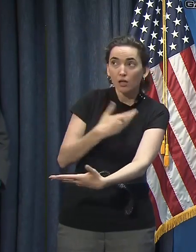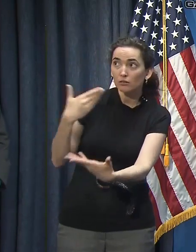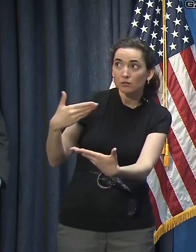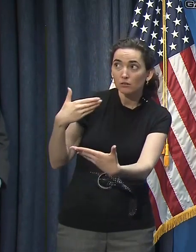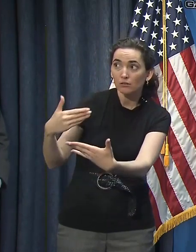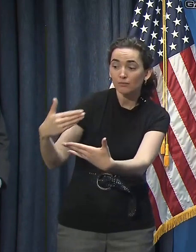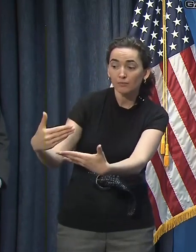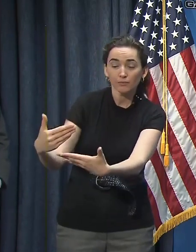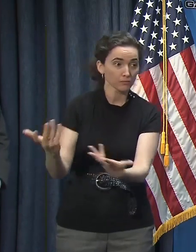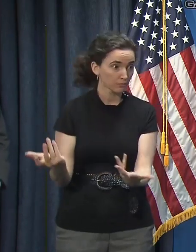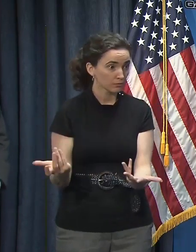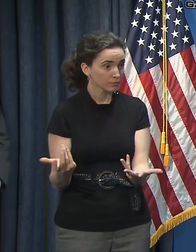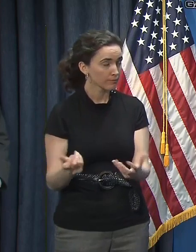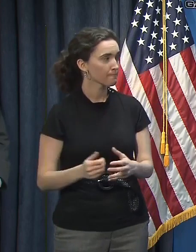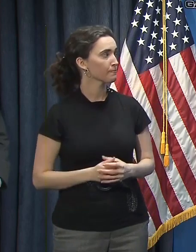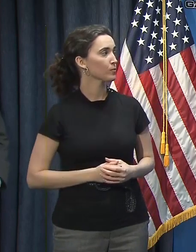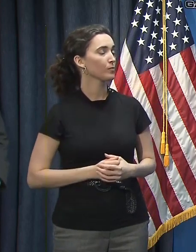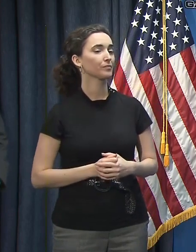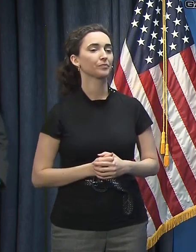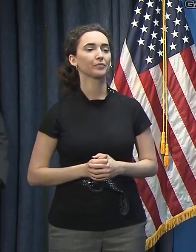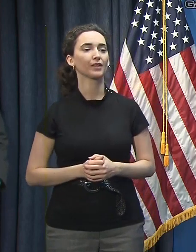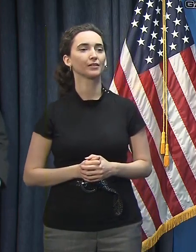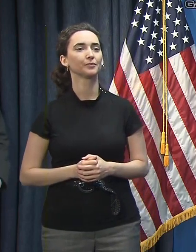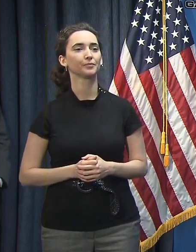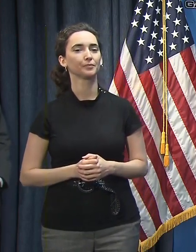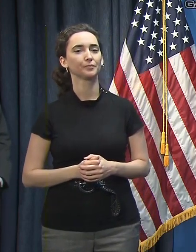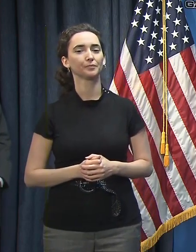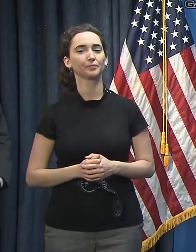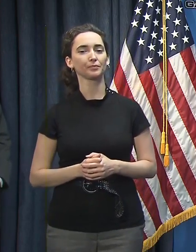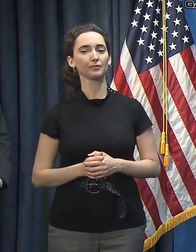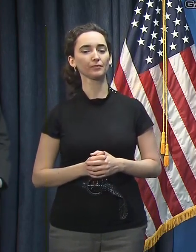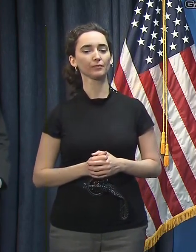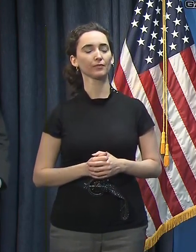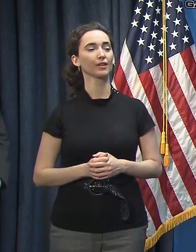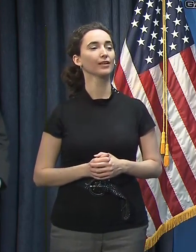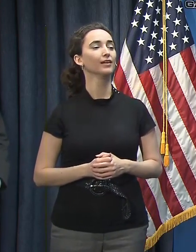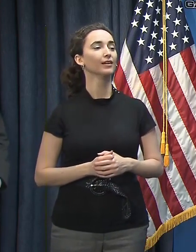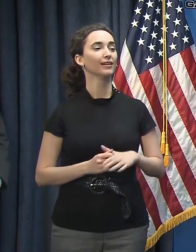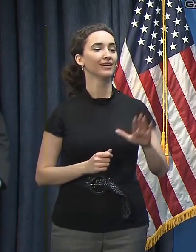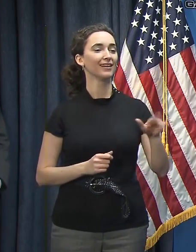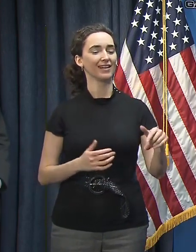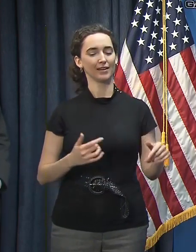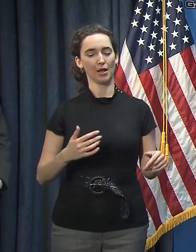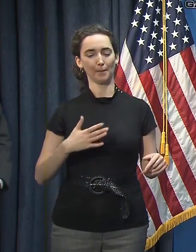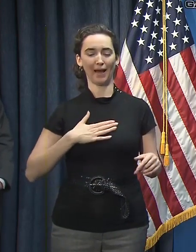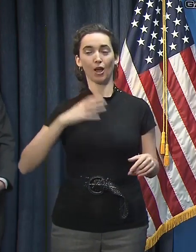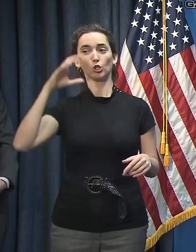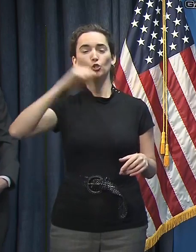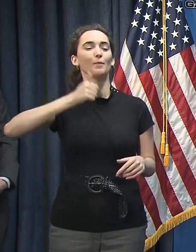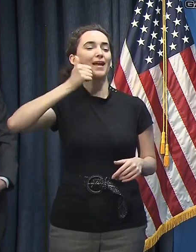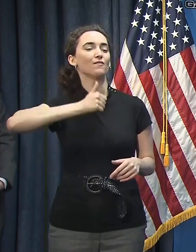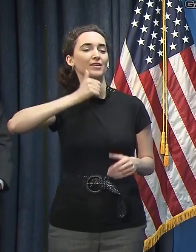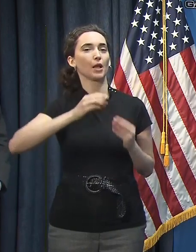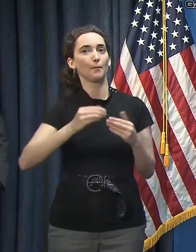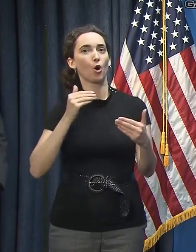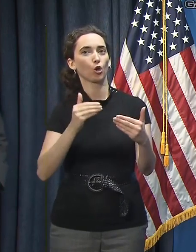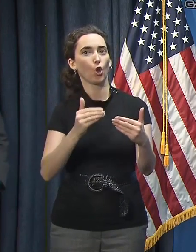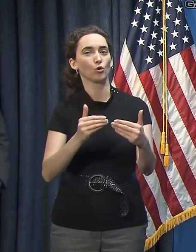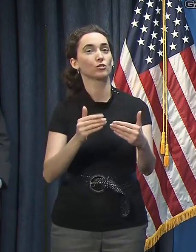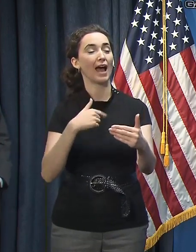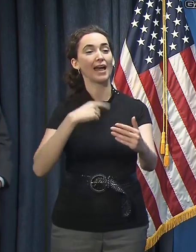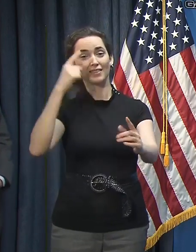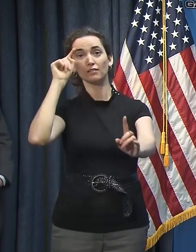You know, the working assumption that I have is that every day we're closer to a vaccine because I think one's coming. I